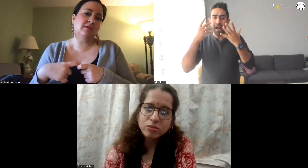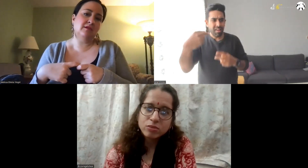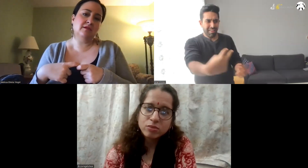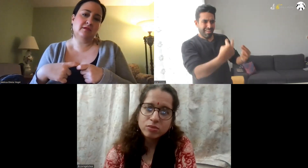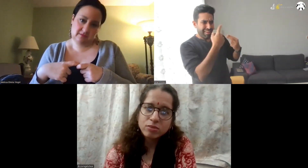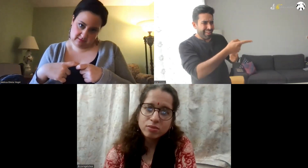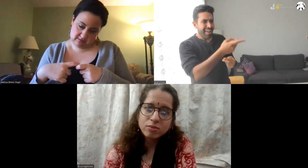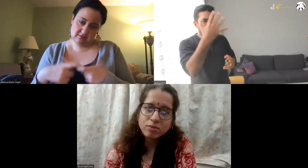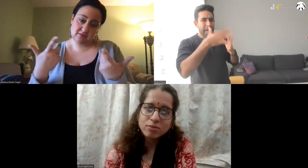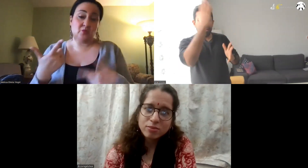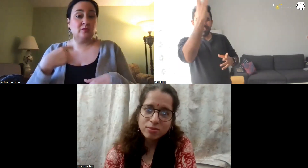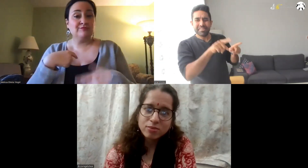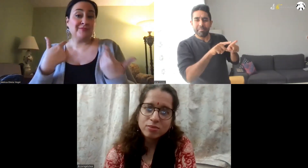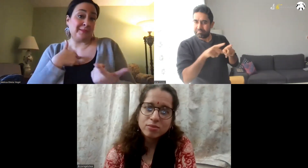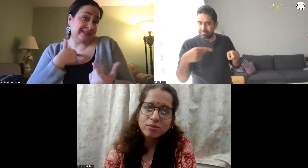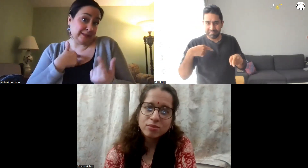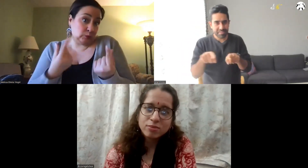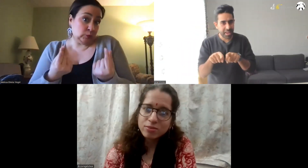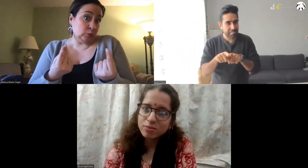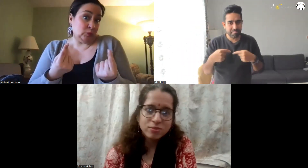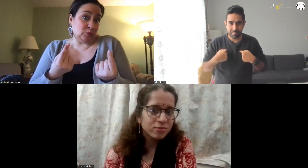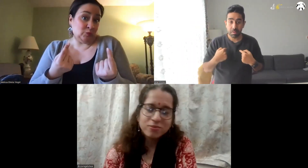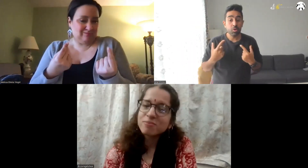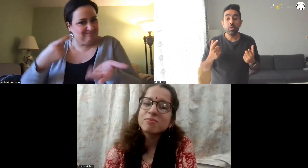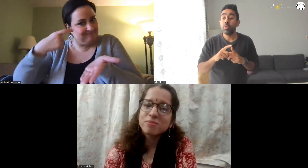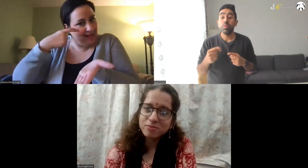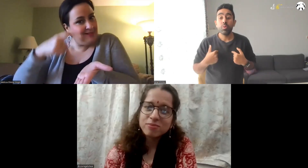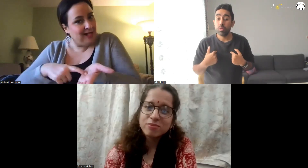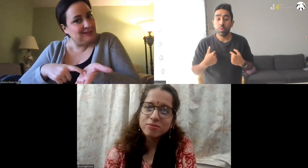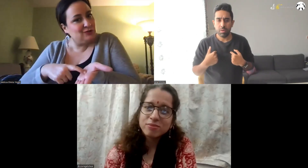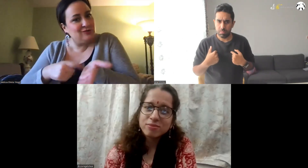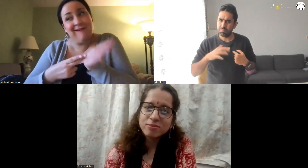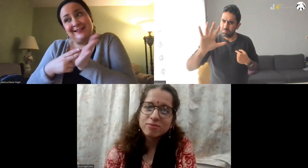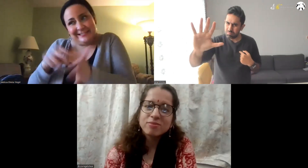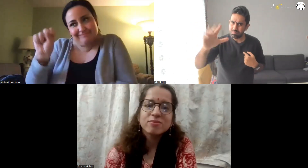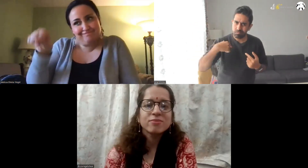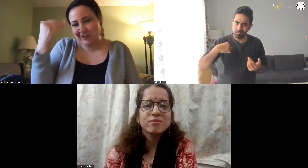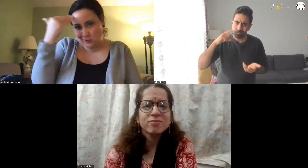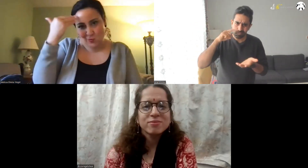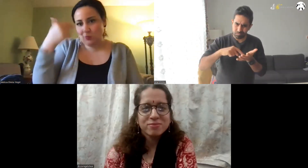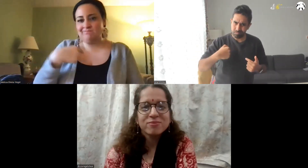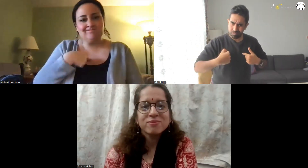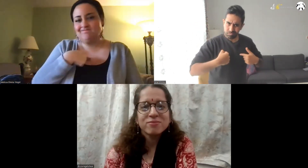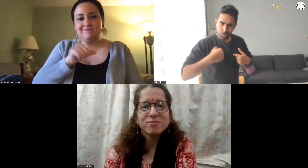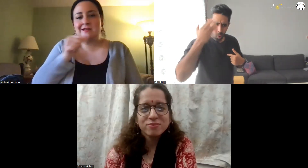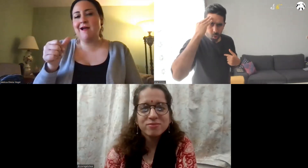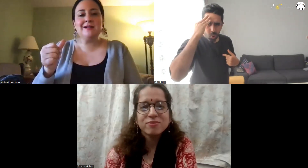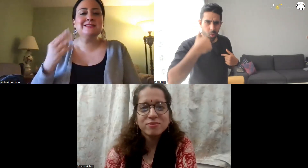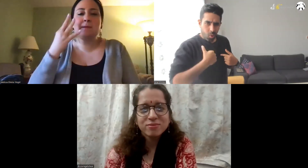But I am, there are a lot of people think that I am still fairer as compared to other